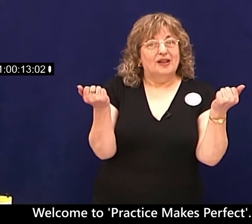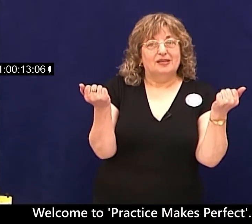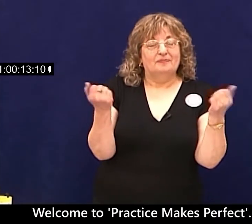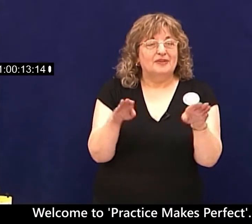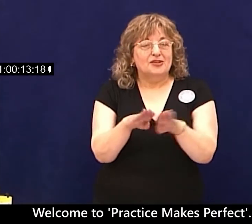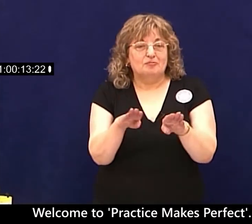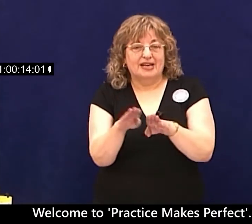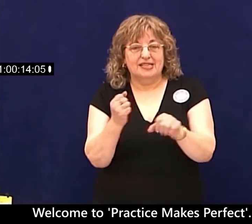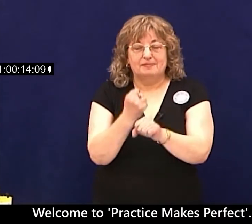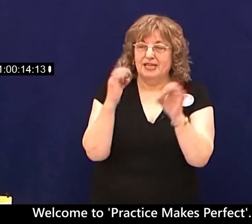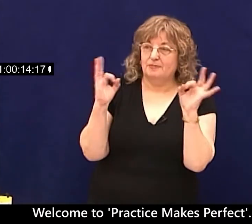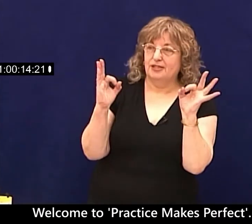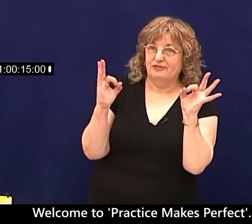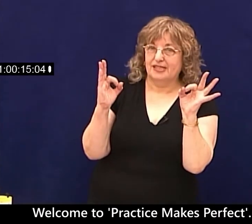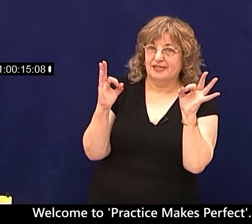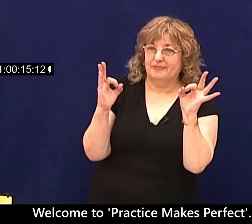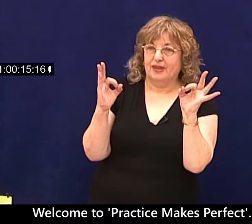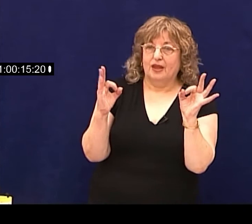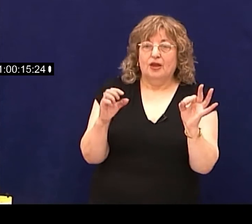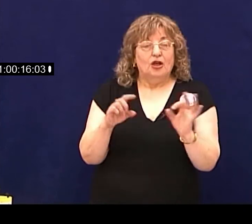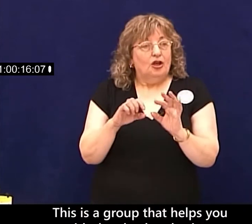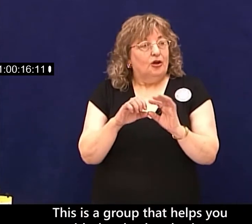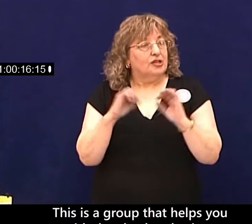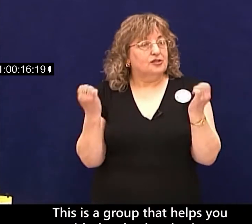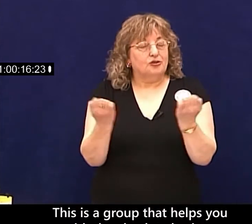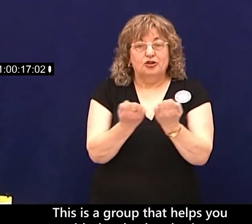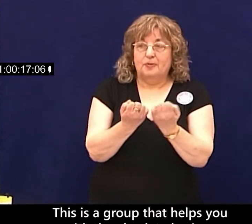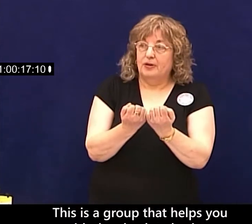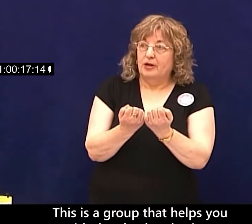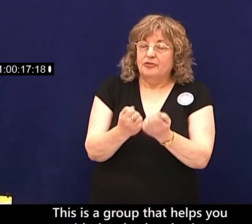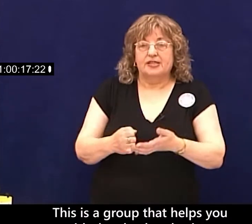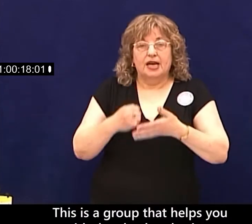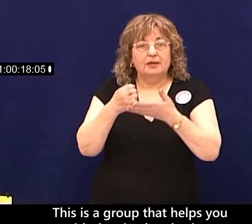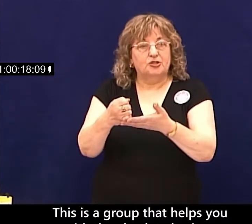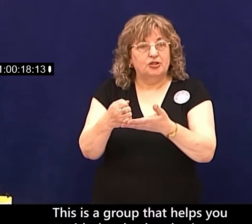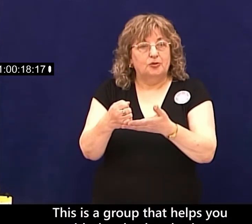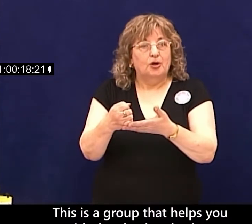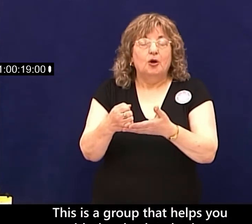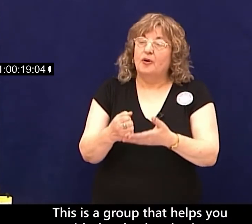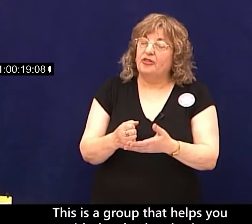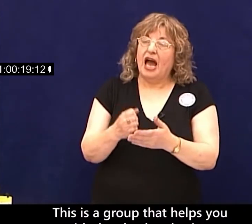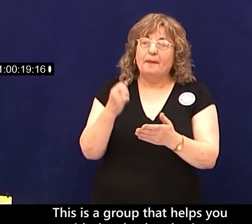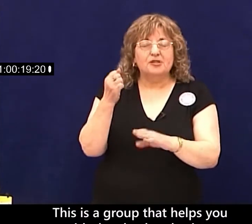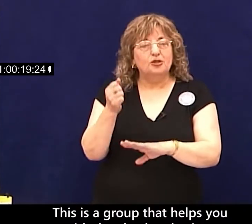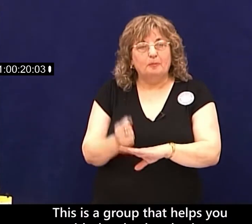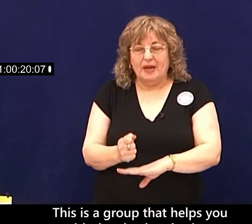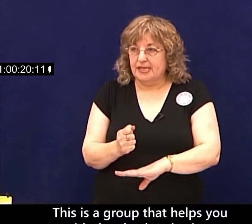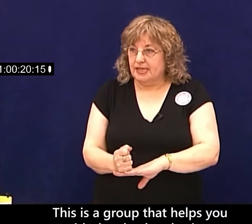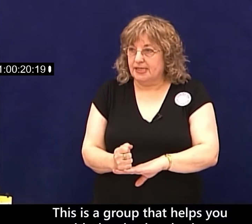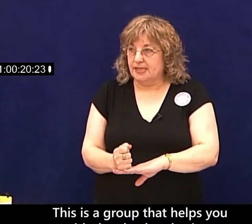Welcome to Practice Makes Perfect. This is a group that helps you with the absolute basics